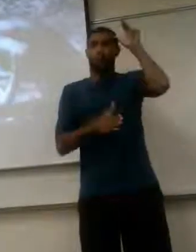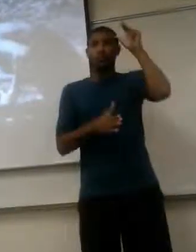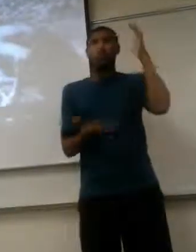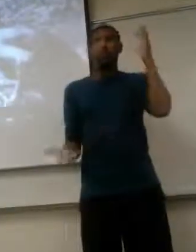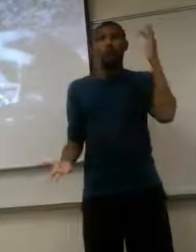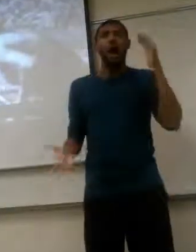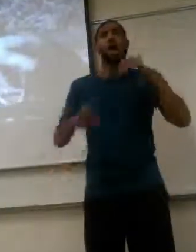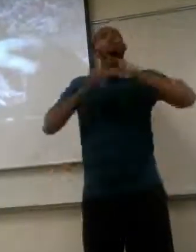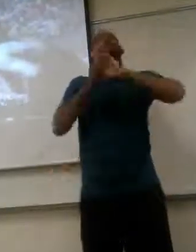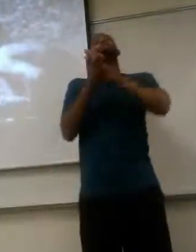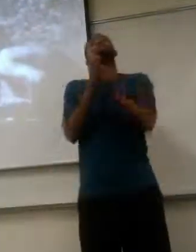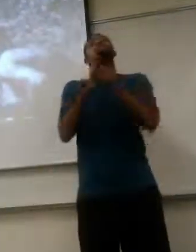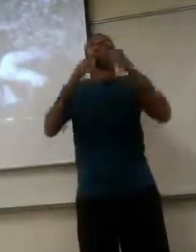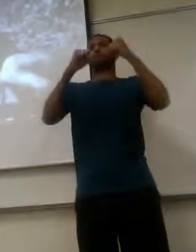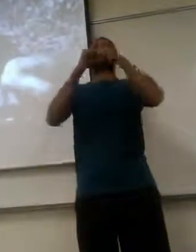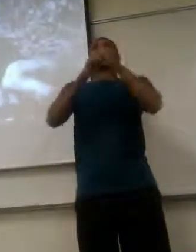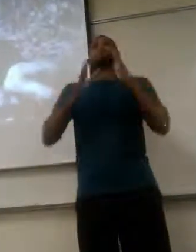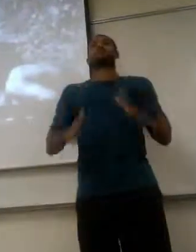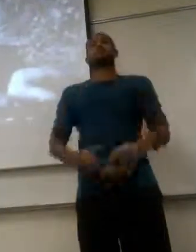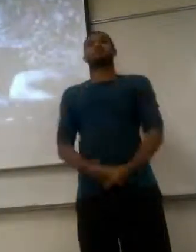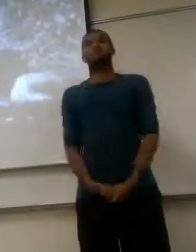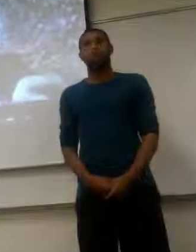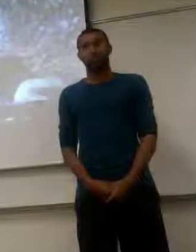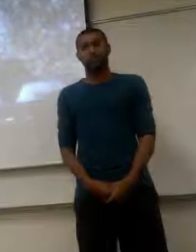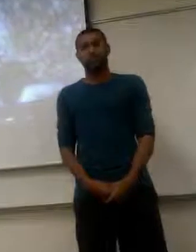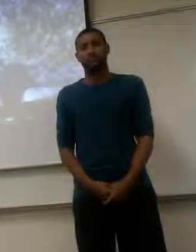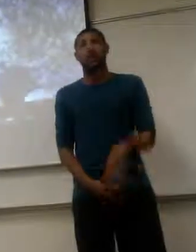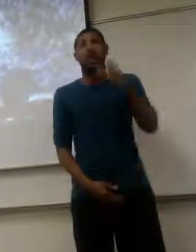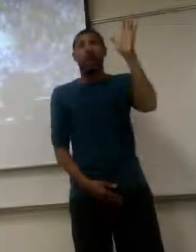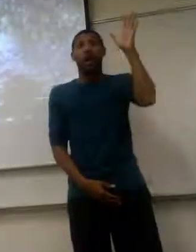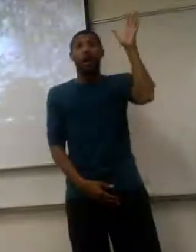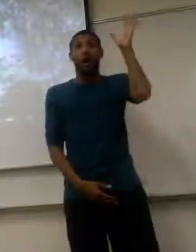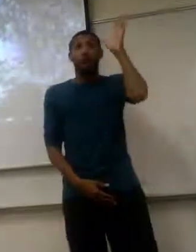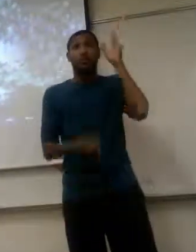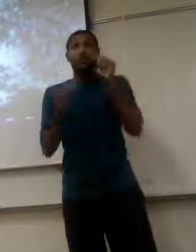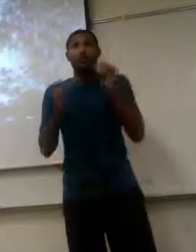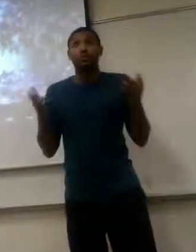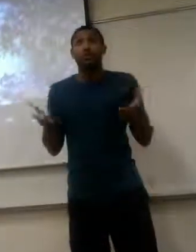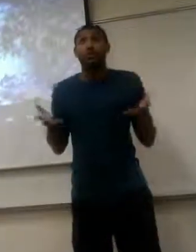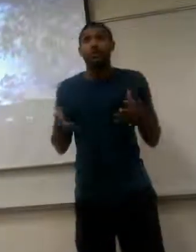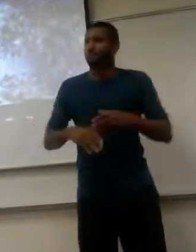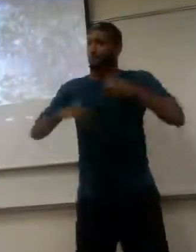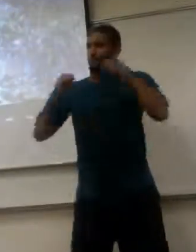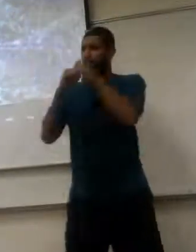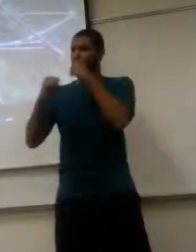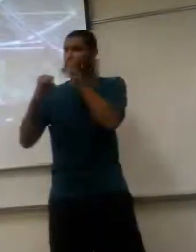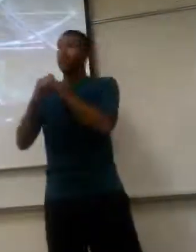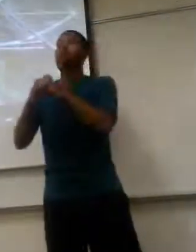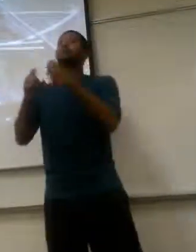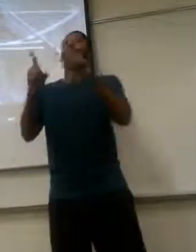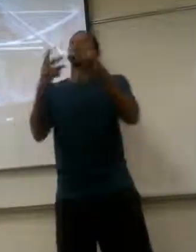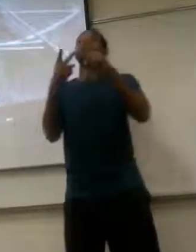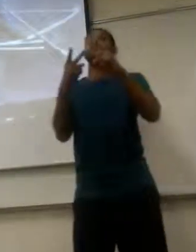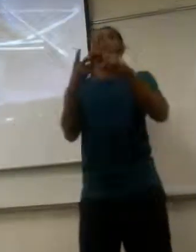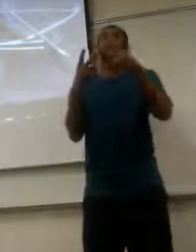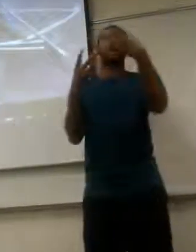My father taught me not only to fight, but also to be a good hunter. By the time I was 10,